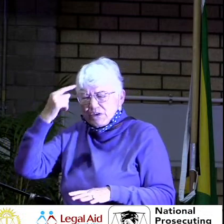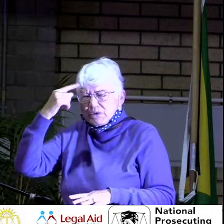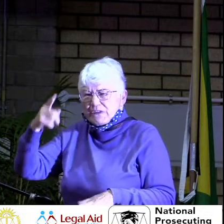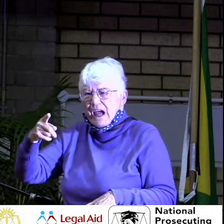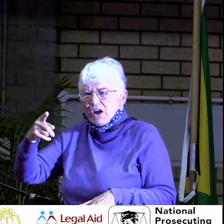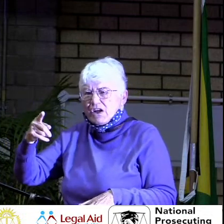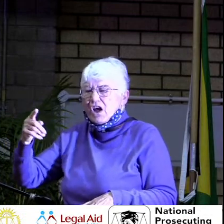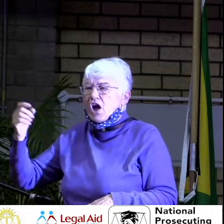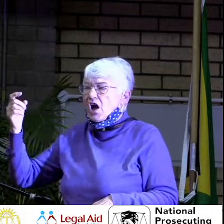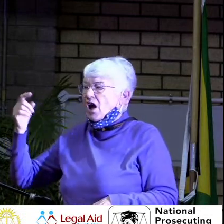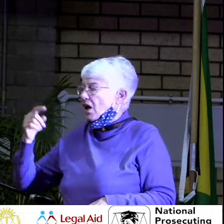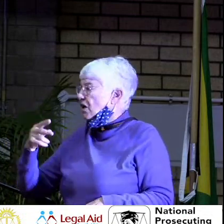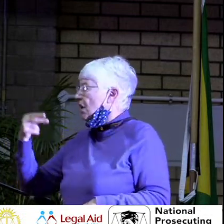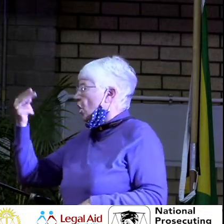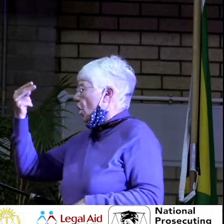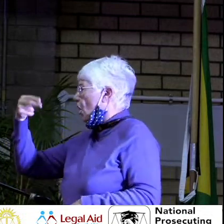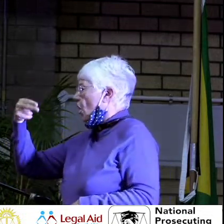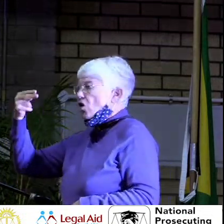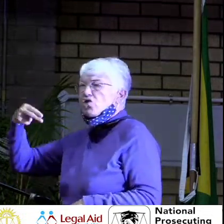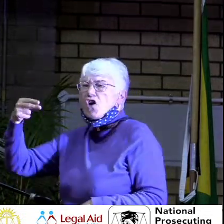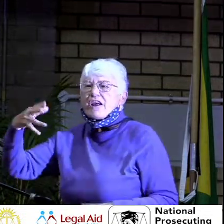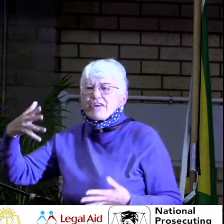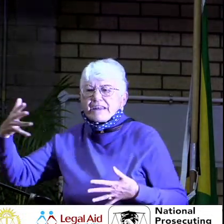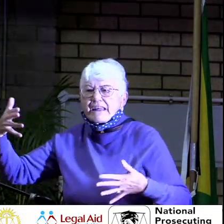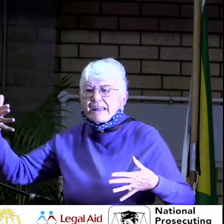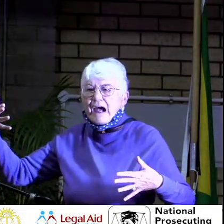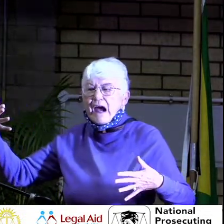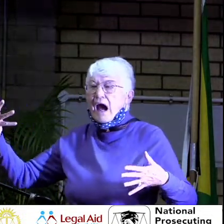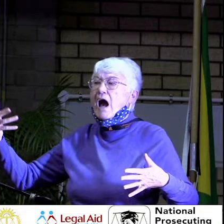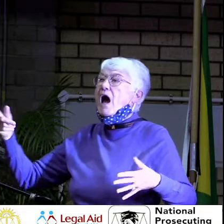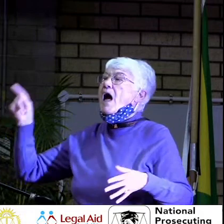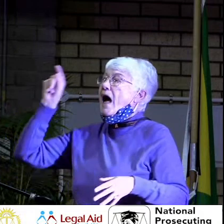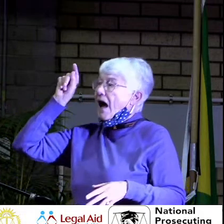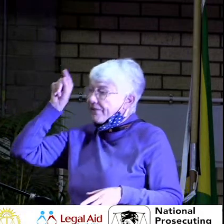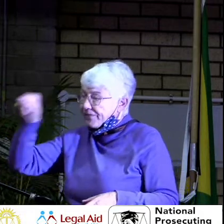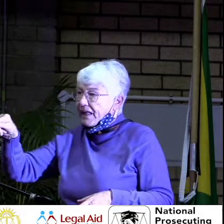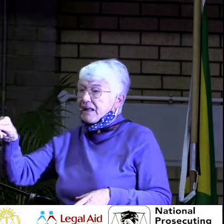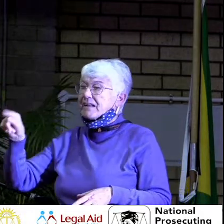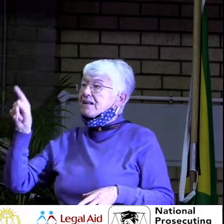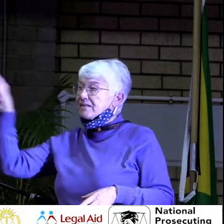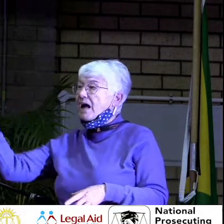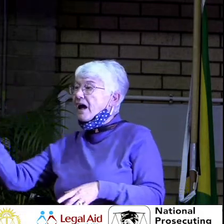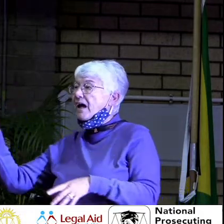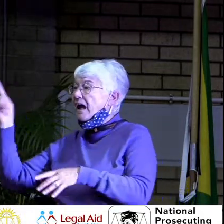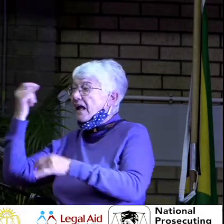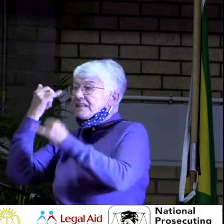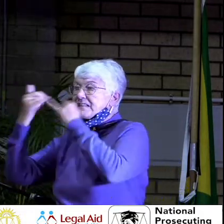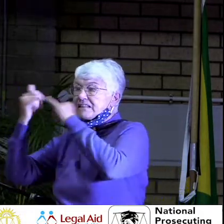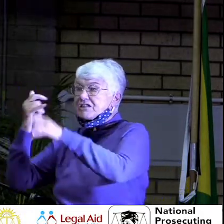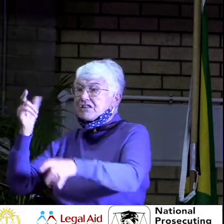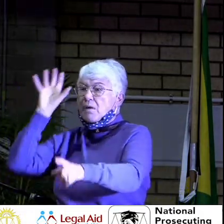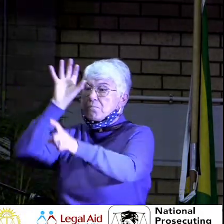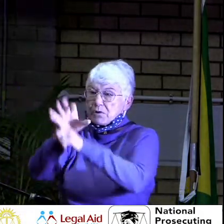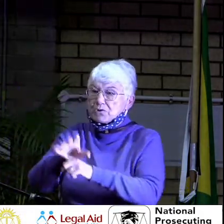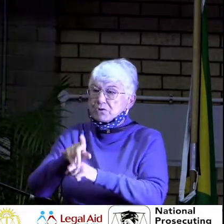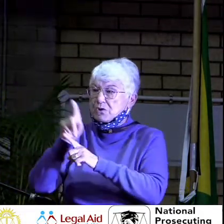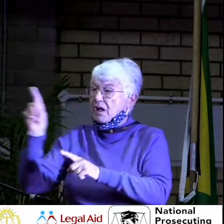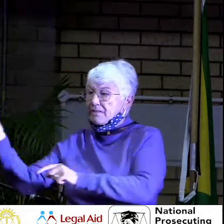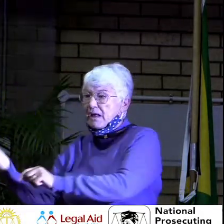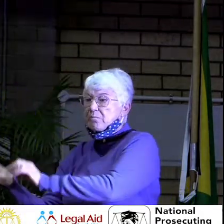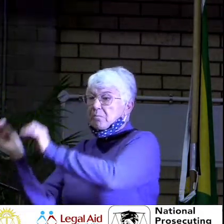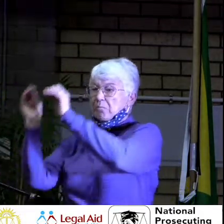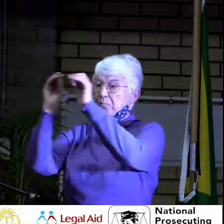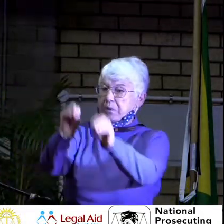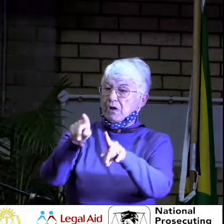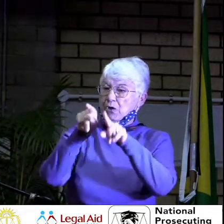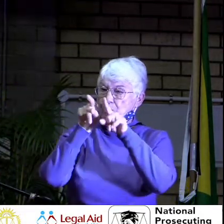STIs, STDs. We have medication that you can take so that you do not get an STI. If you get an